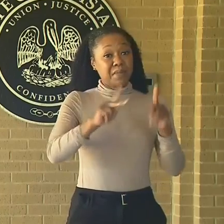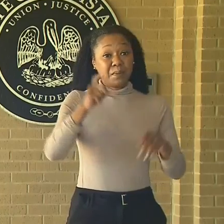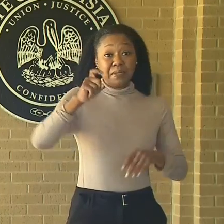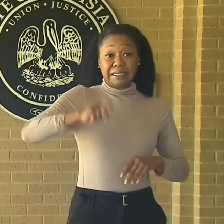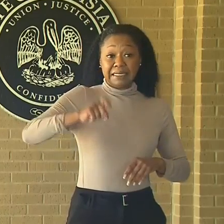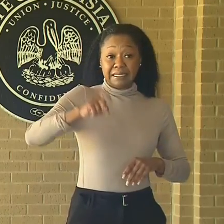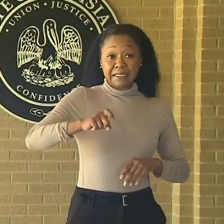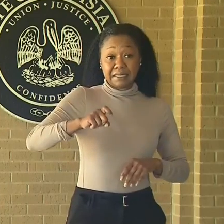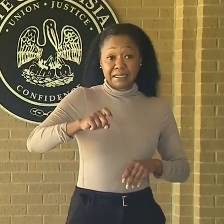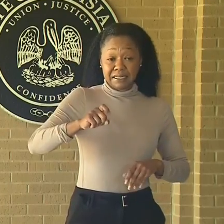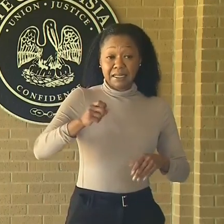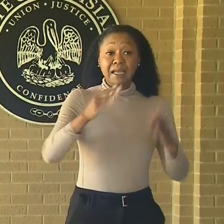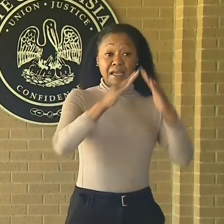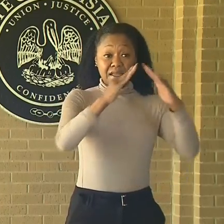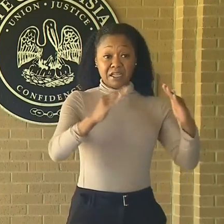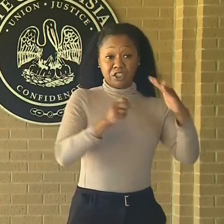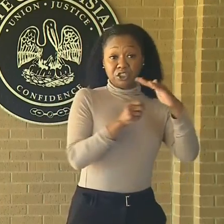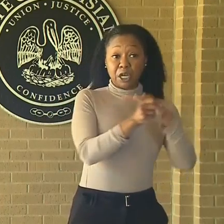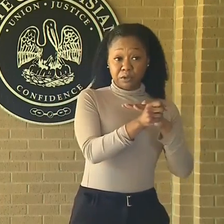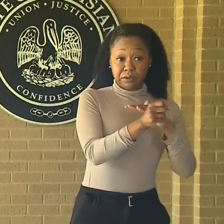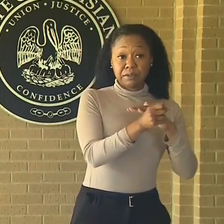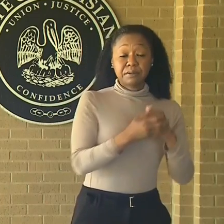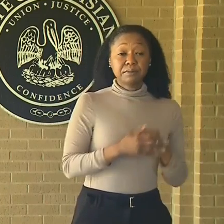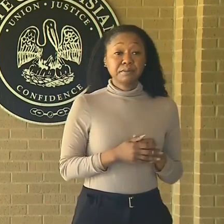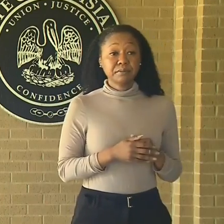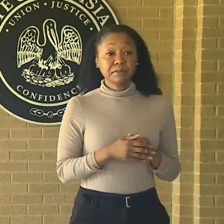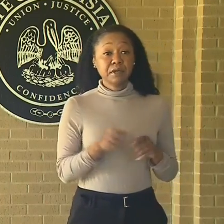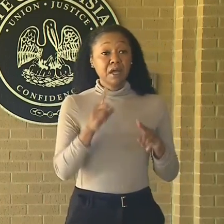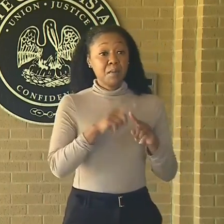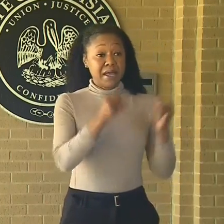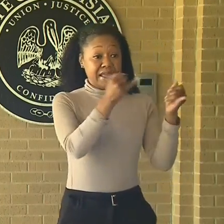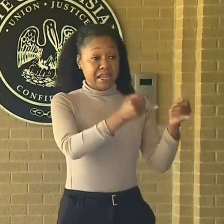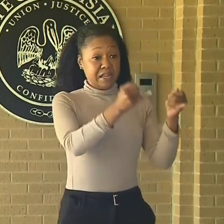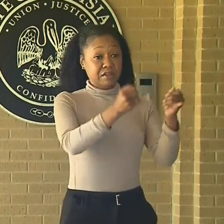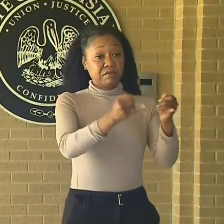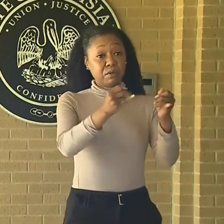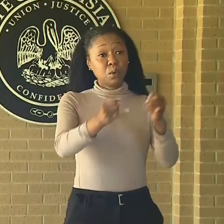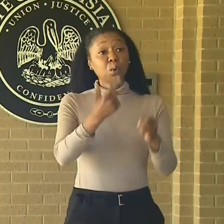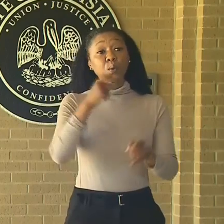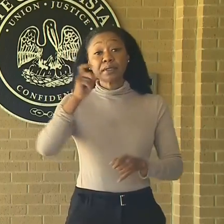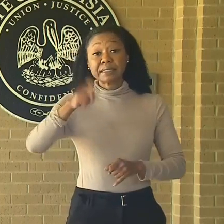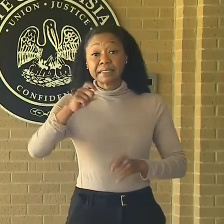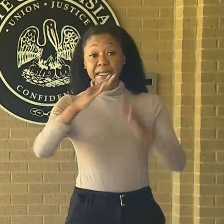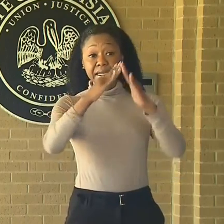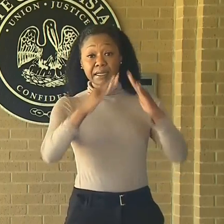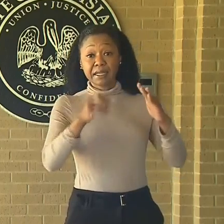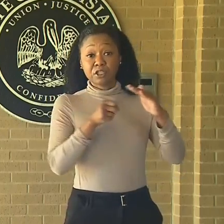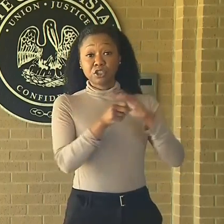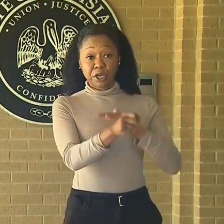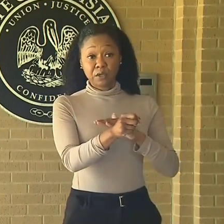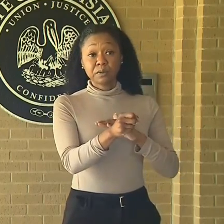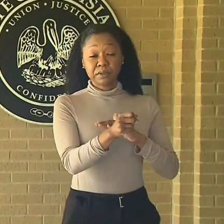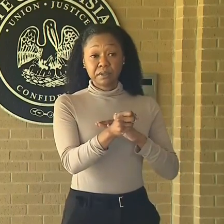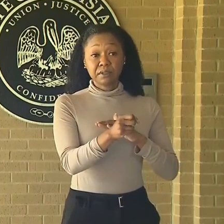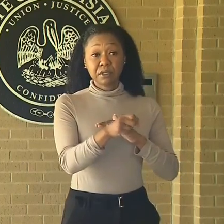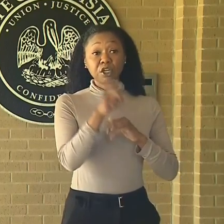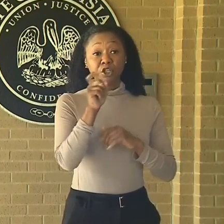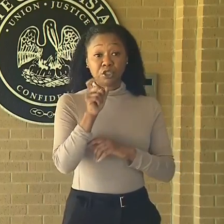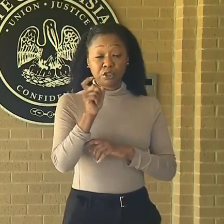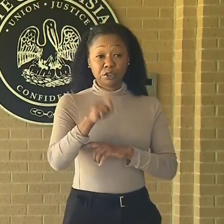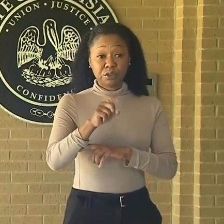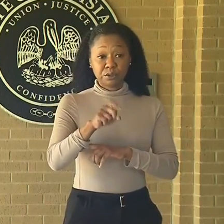need sheltering. But individuals who do need sheltering should look